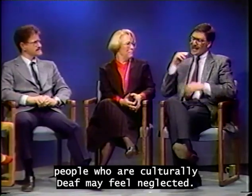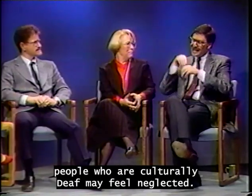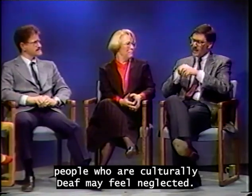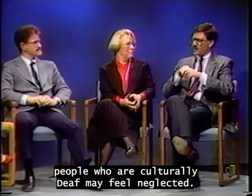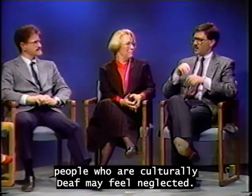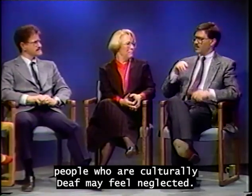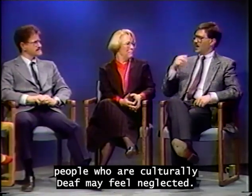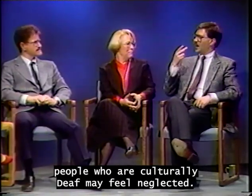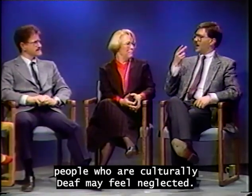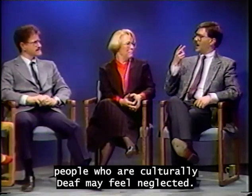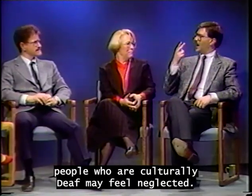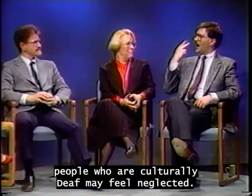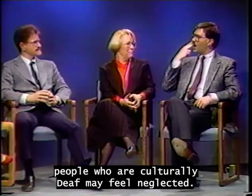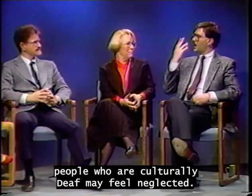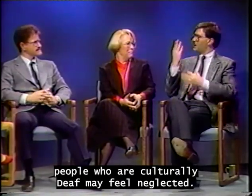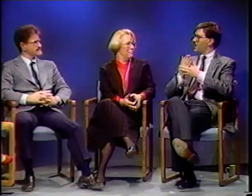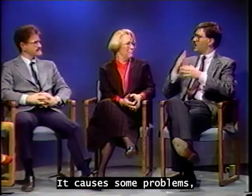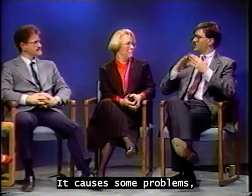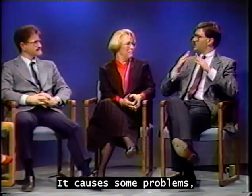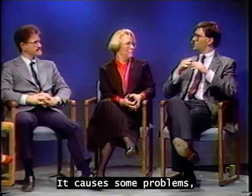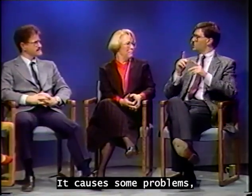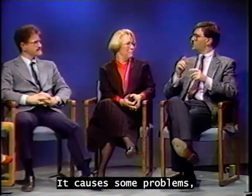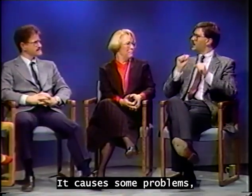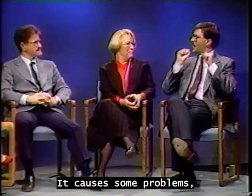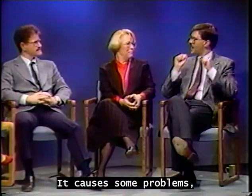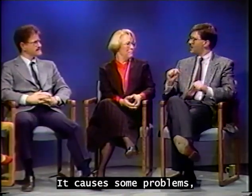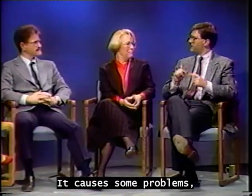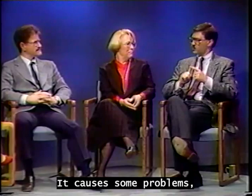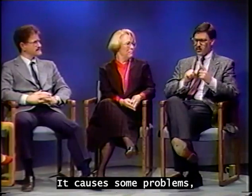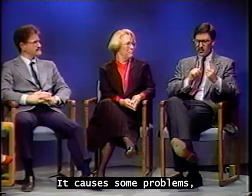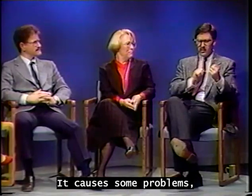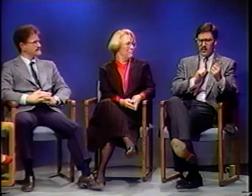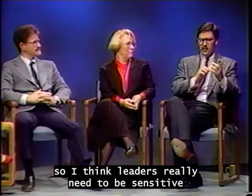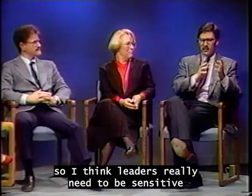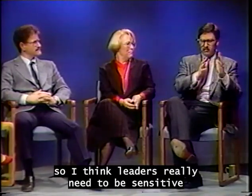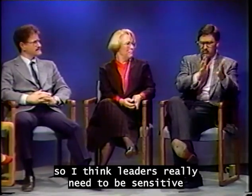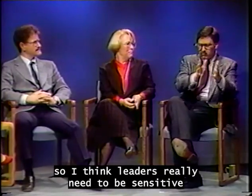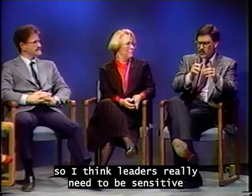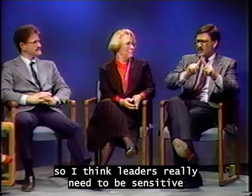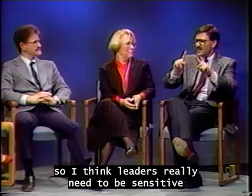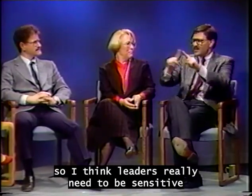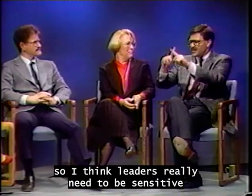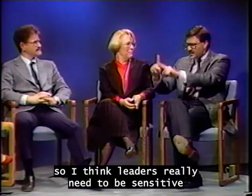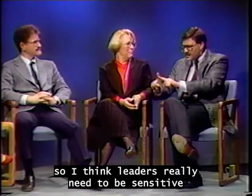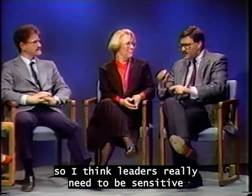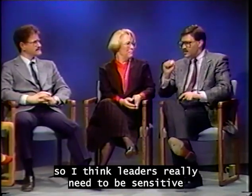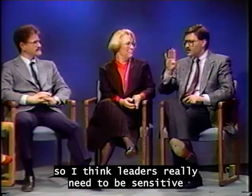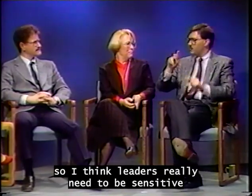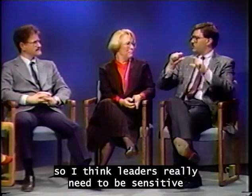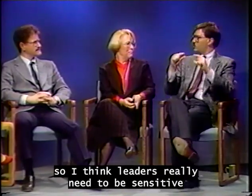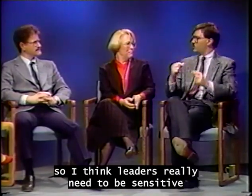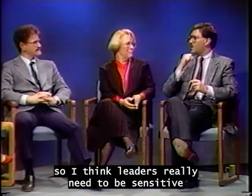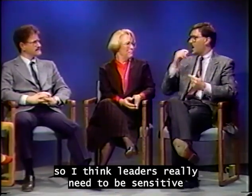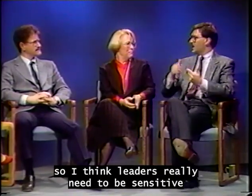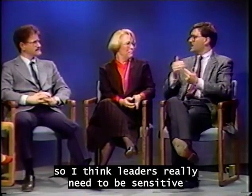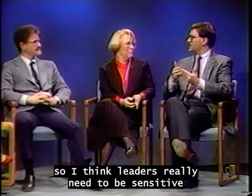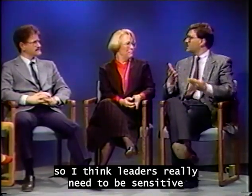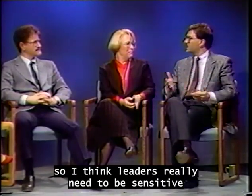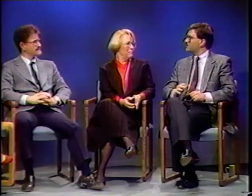who are culturally deaf may feel neglected and causes some problems. So I think leaders really need to be